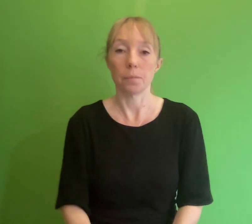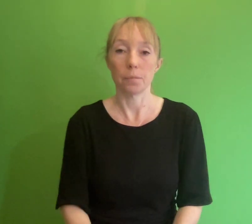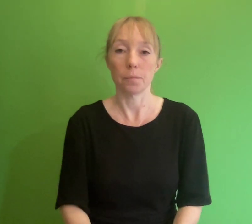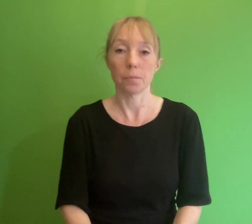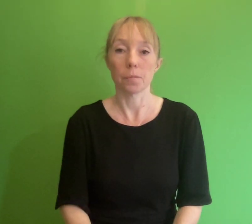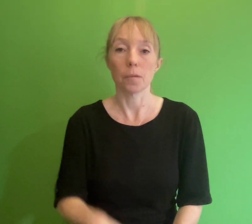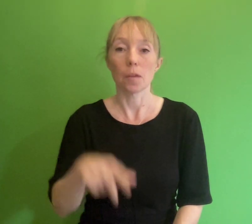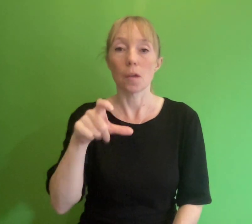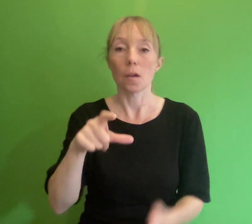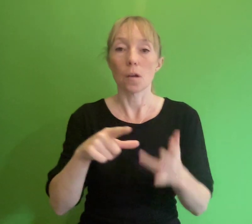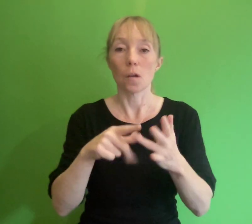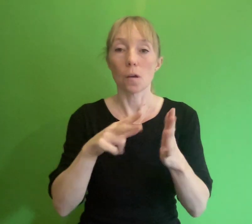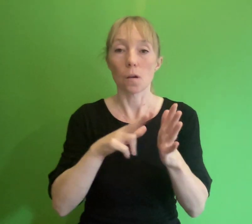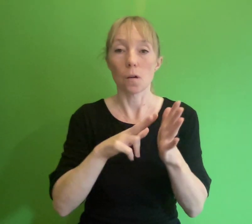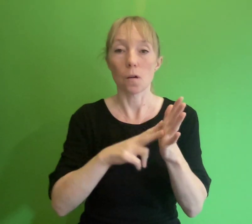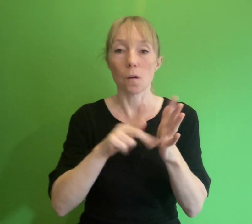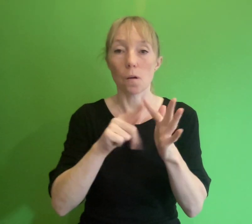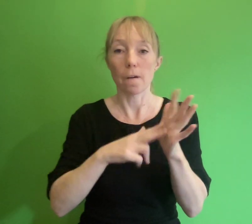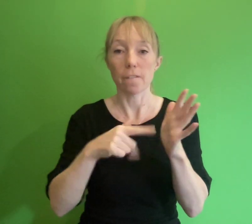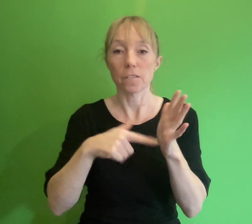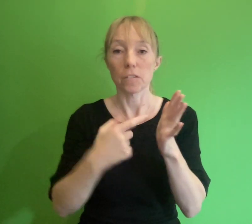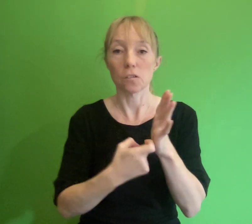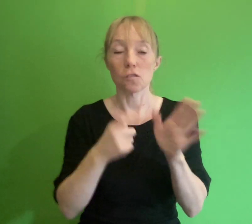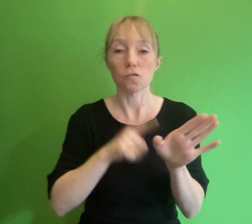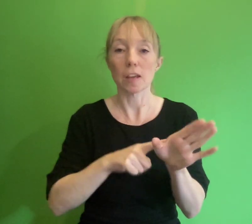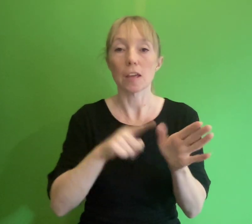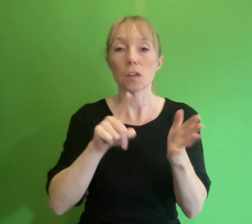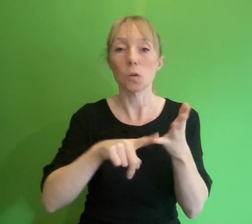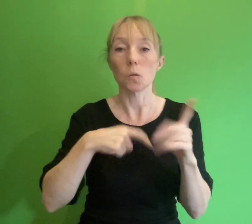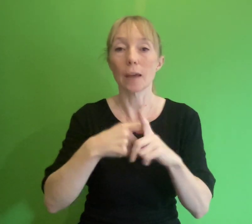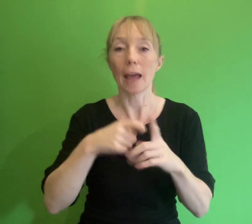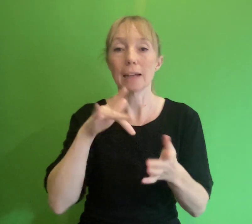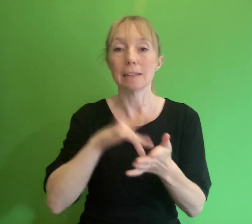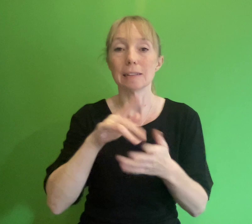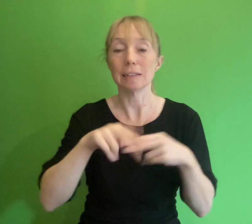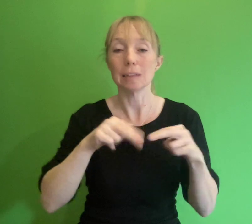Coventry UK City of Culture 2021 Access Policy.